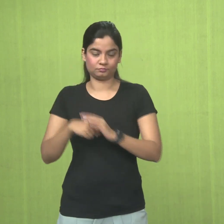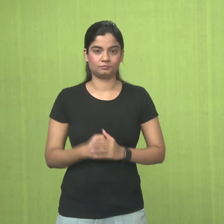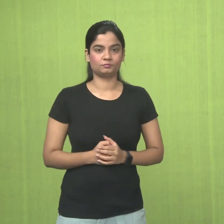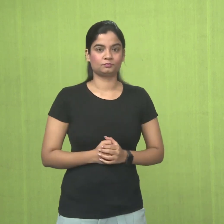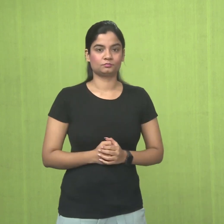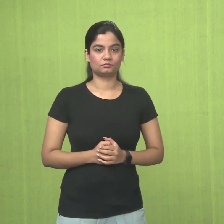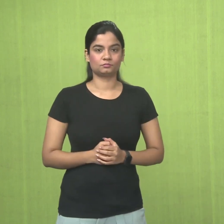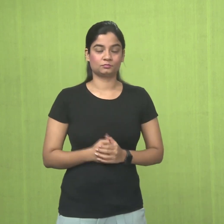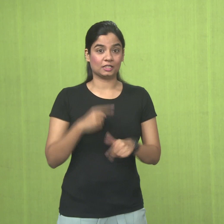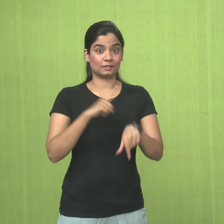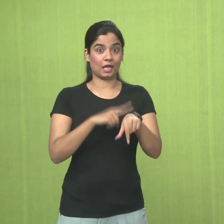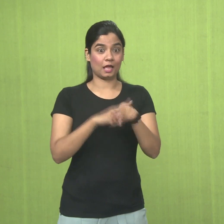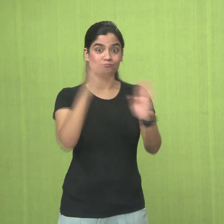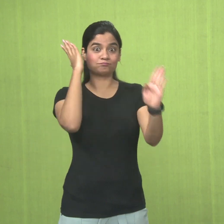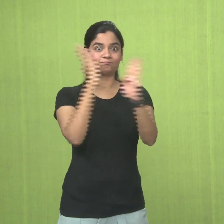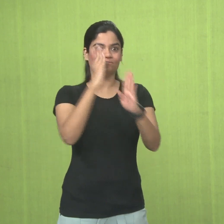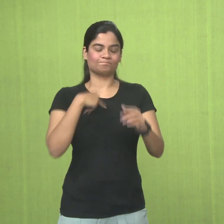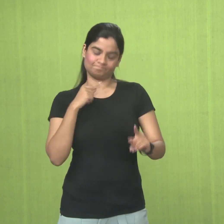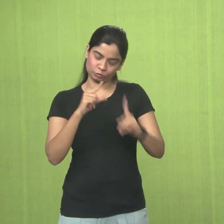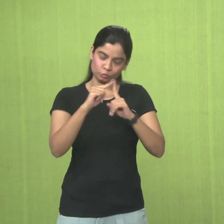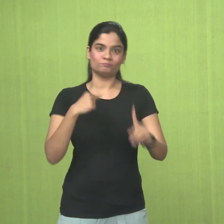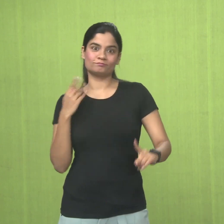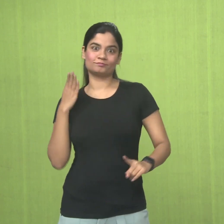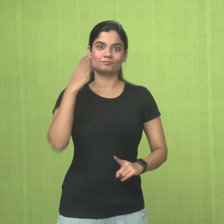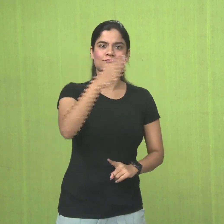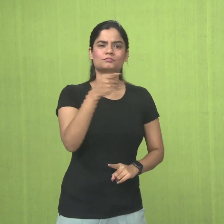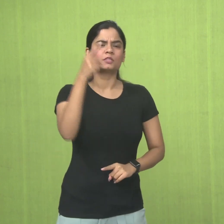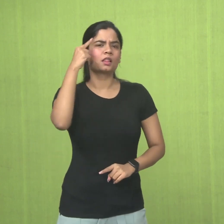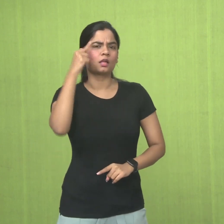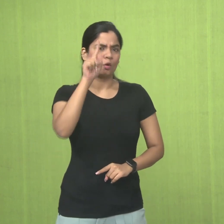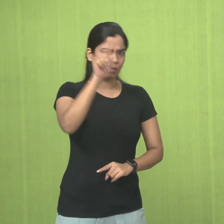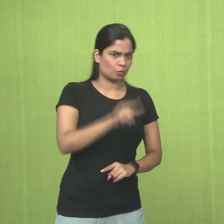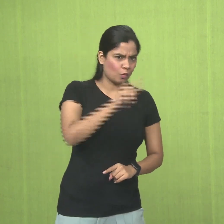Knowing what's right. For example, being on time is an ethical behavior.